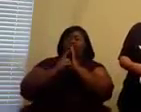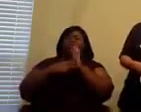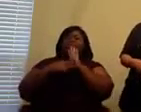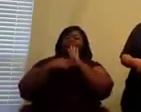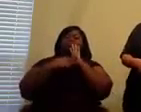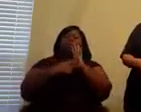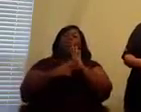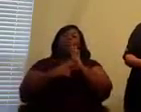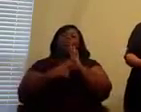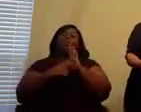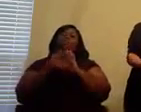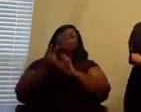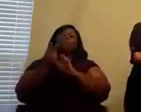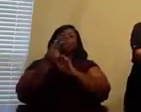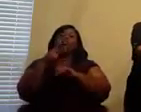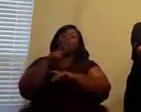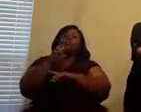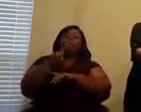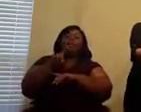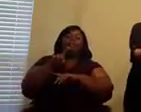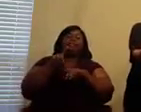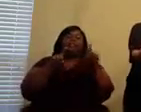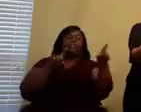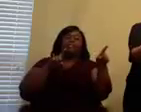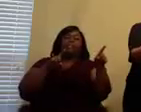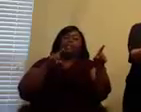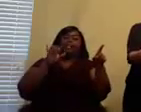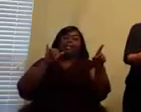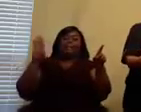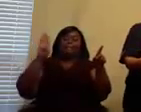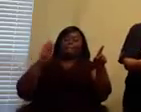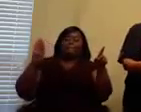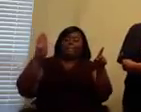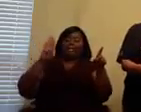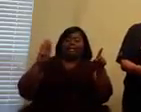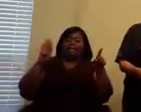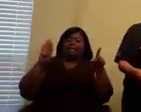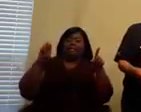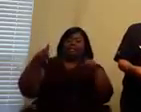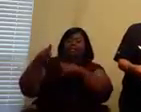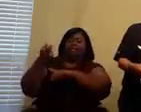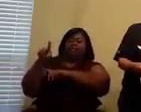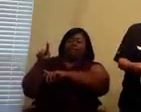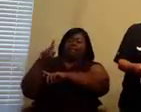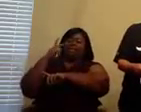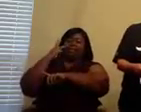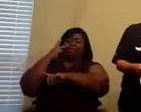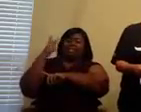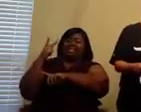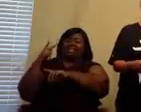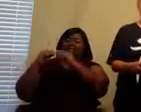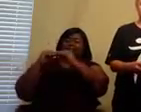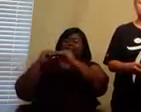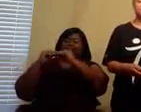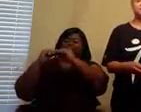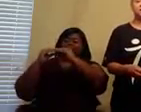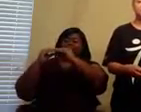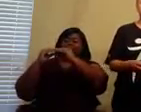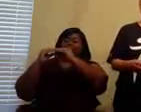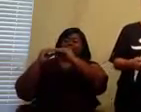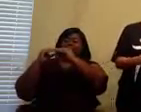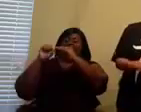has openings. I can stick my fingers in it, and it's not sealed completely shut. And the reason why it's not sealed